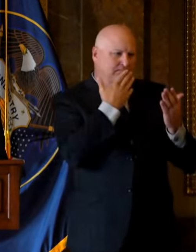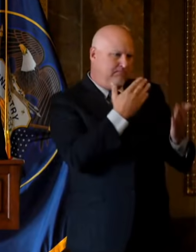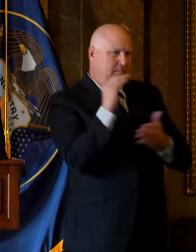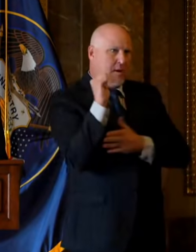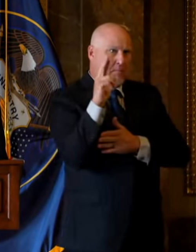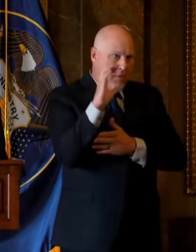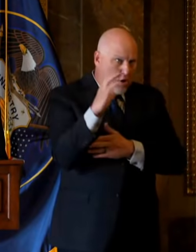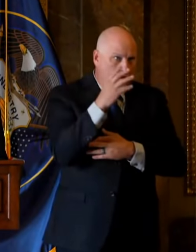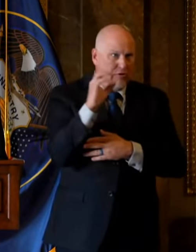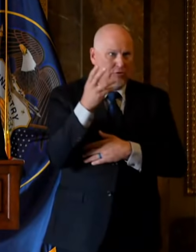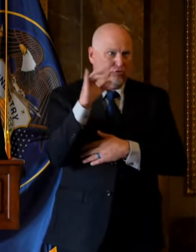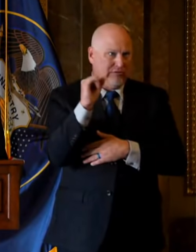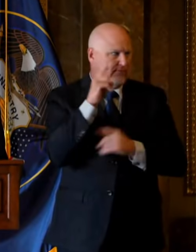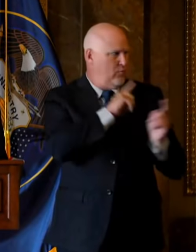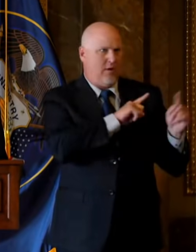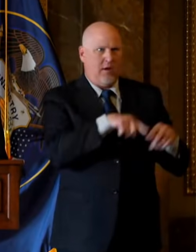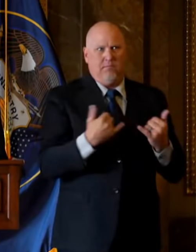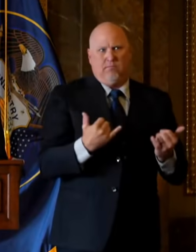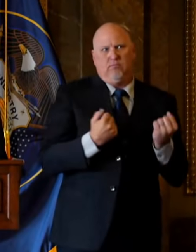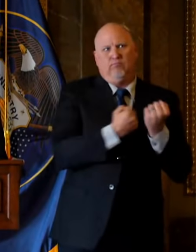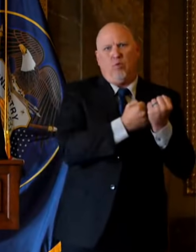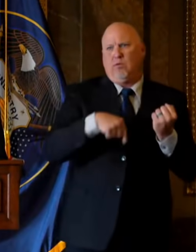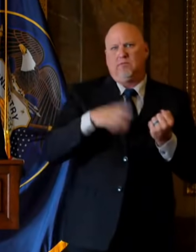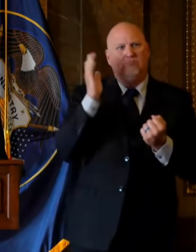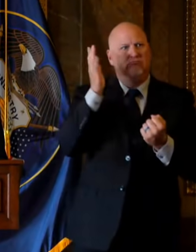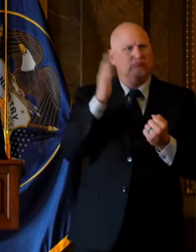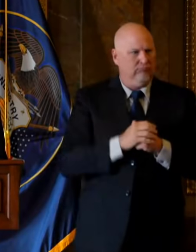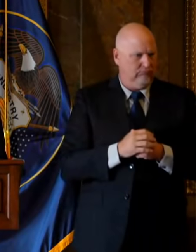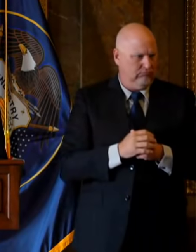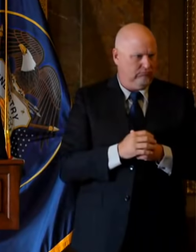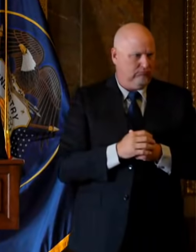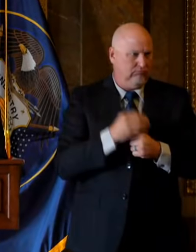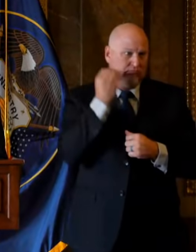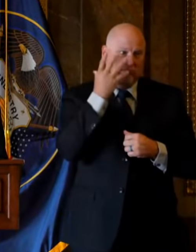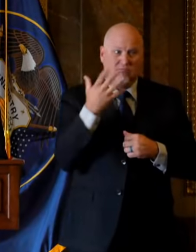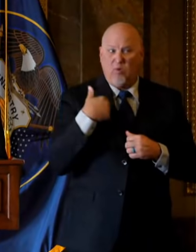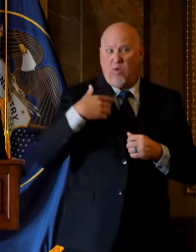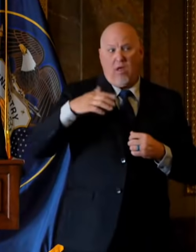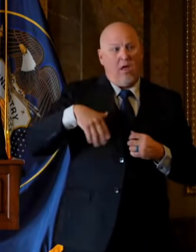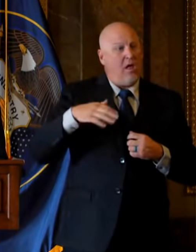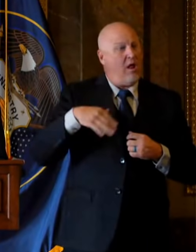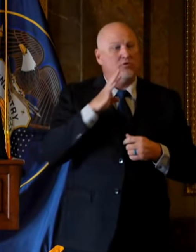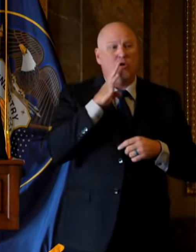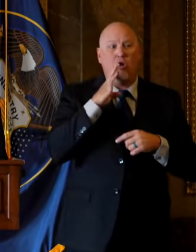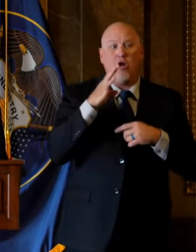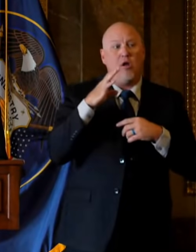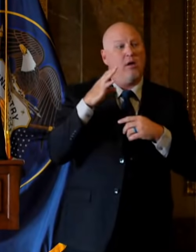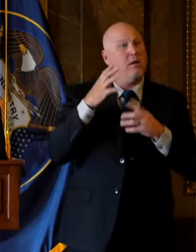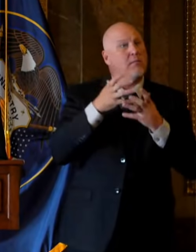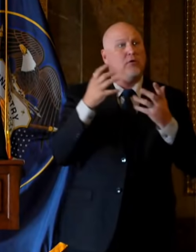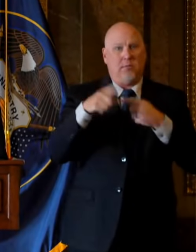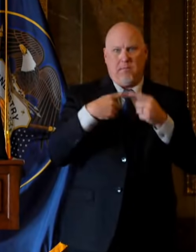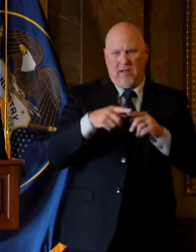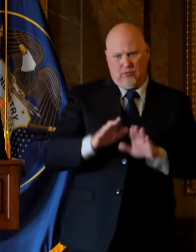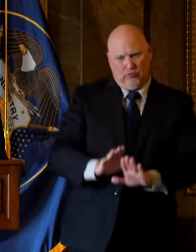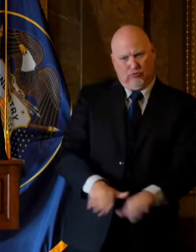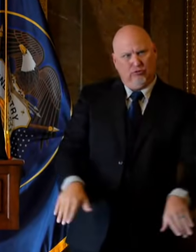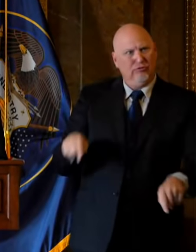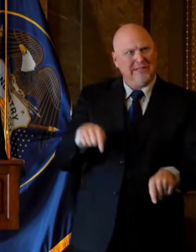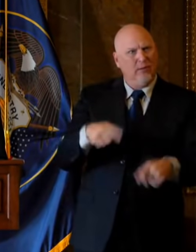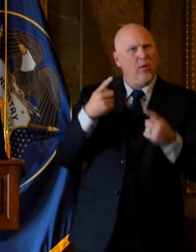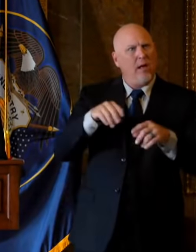talked as much about pediatric beds. That will be discussed here. I will say this: while we know